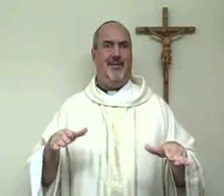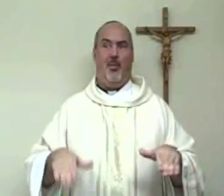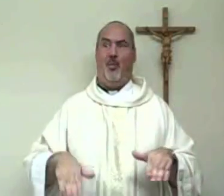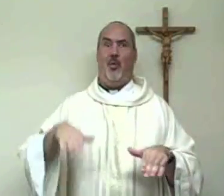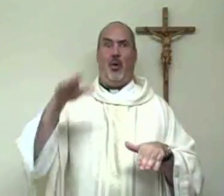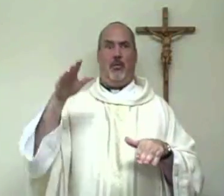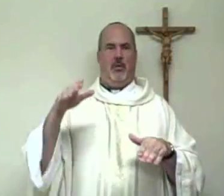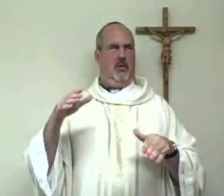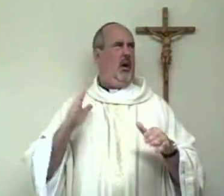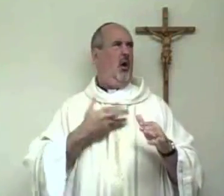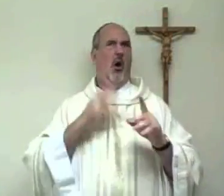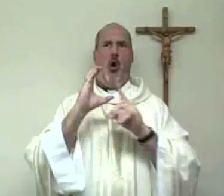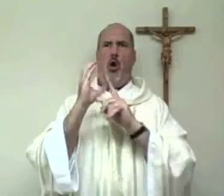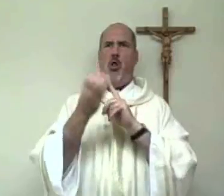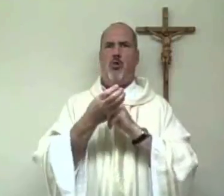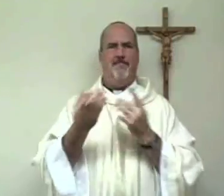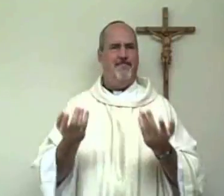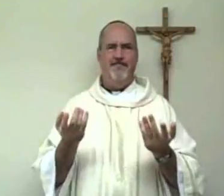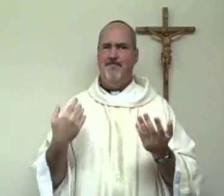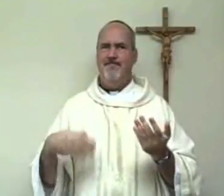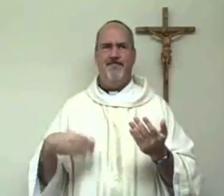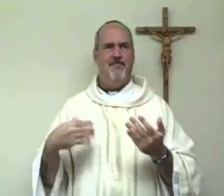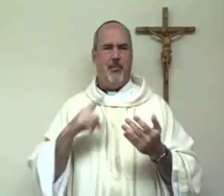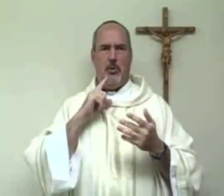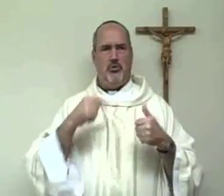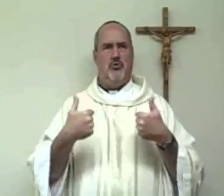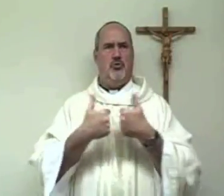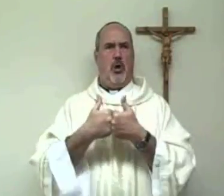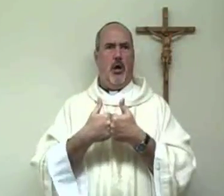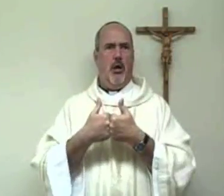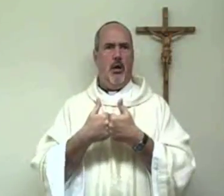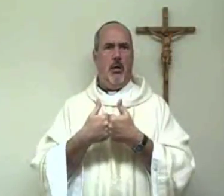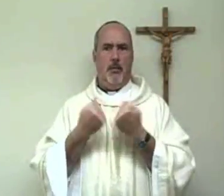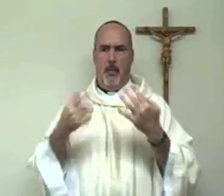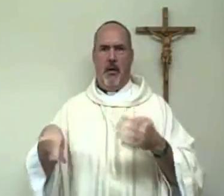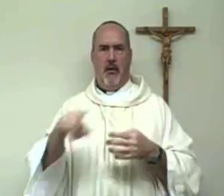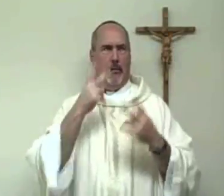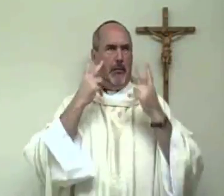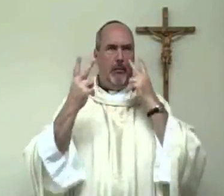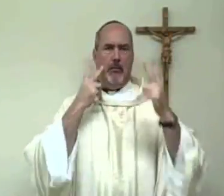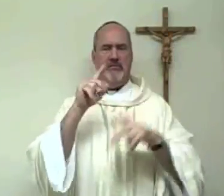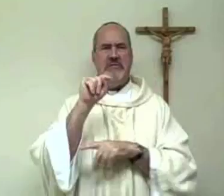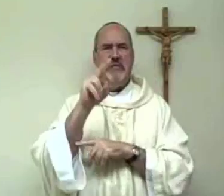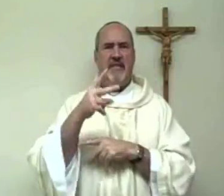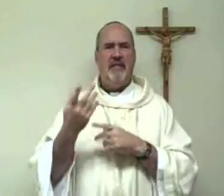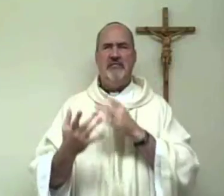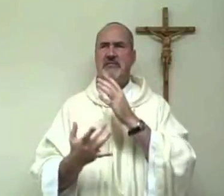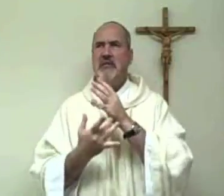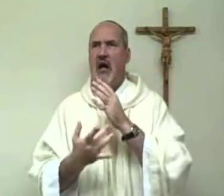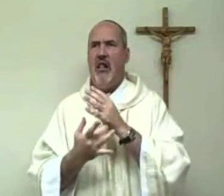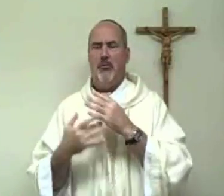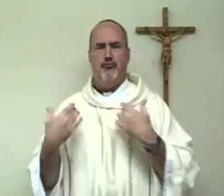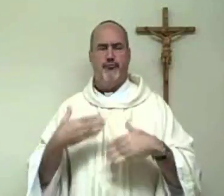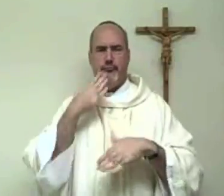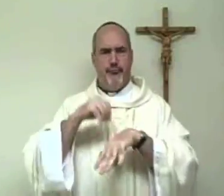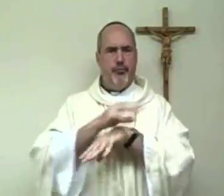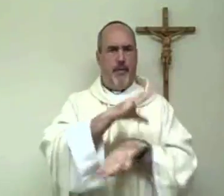One is that many children grow up in a culture that is very challenged,